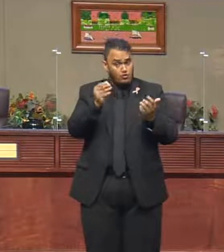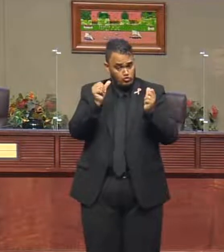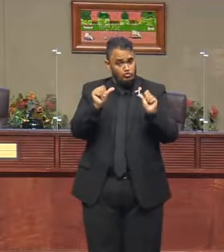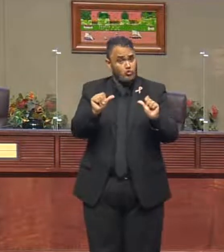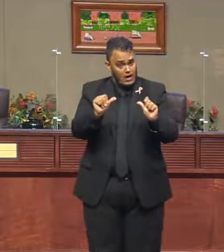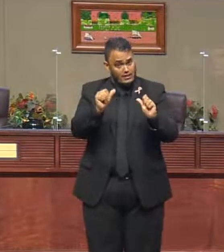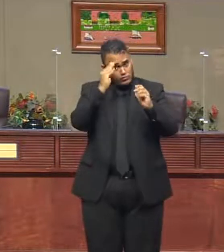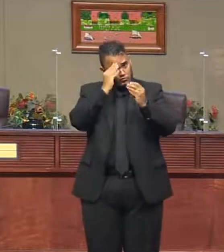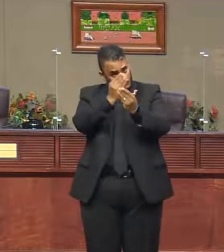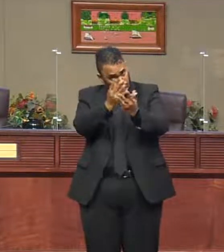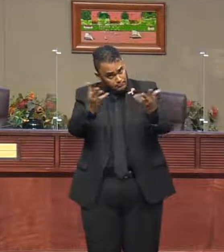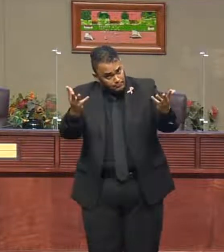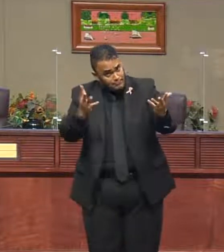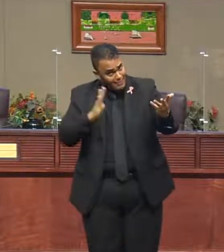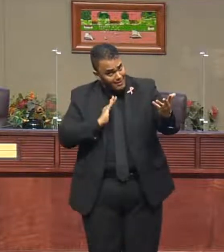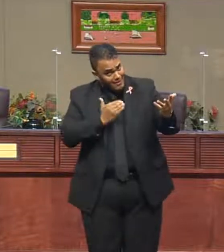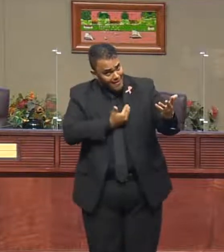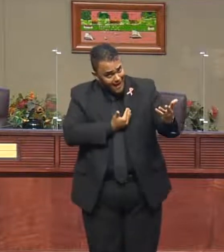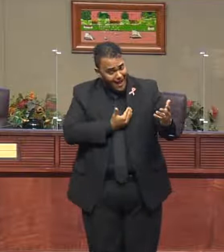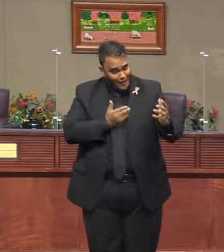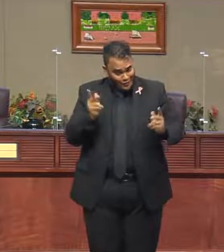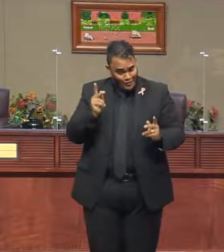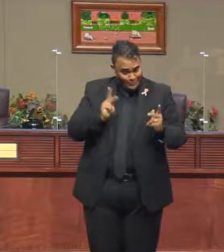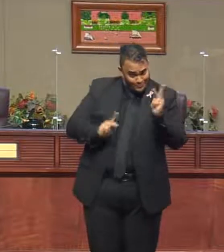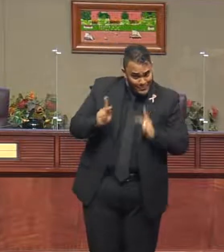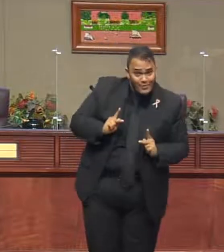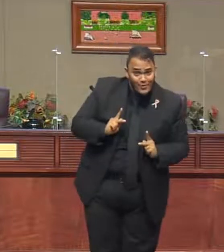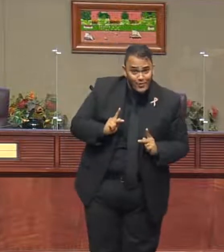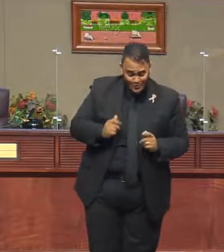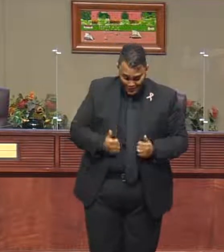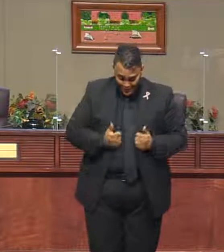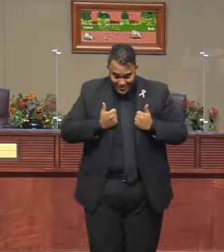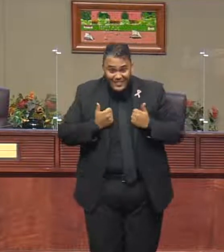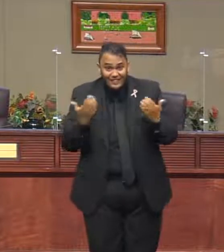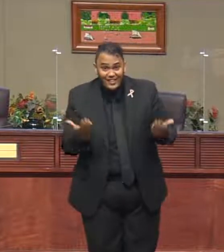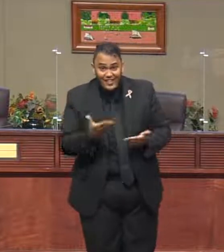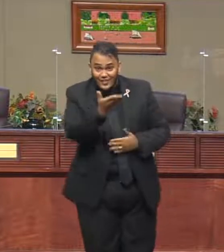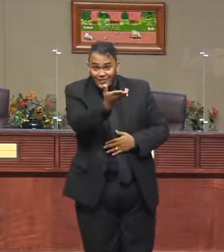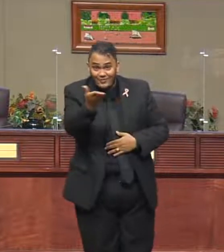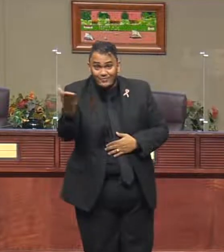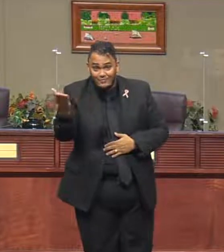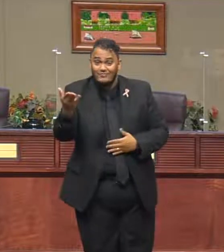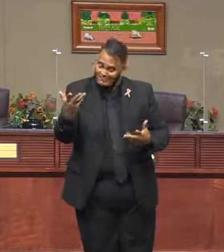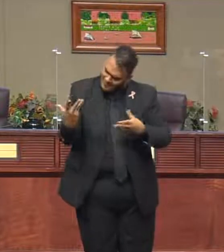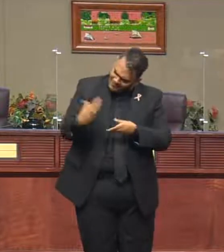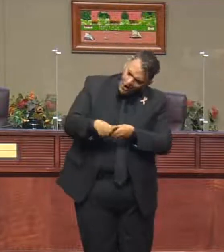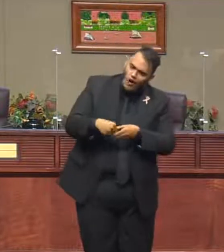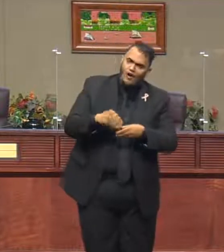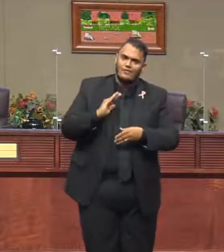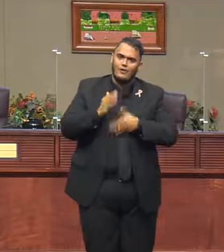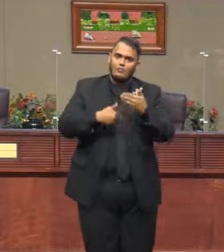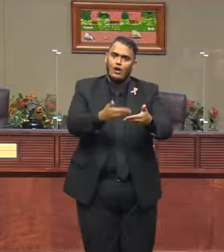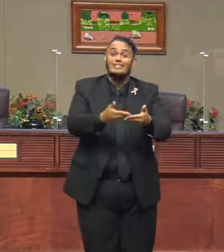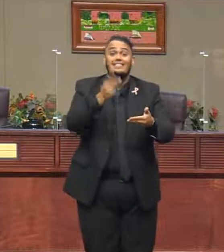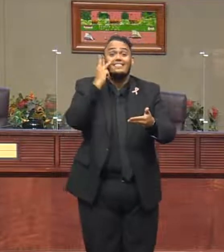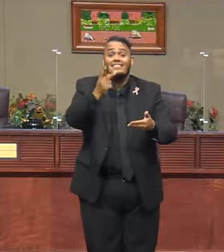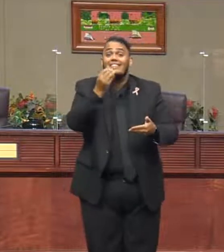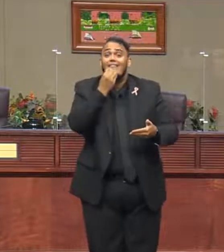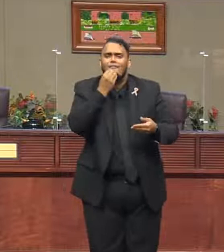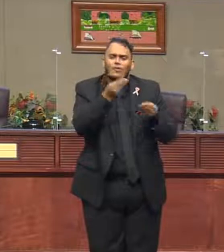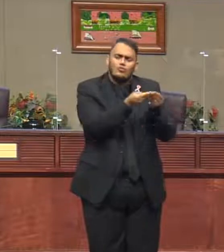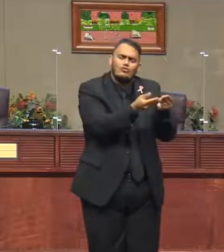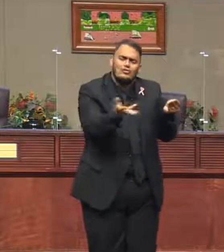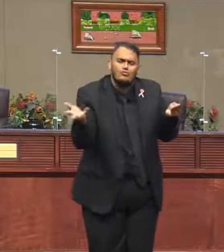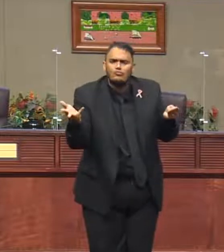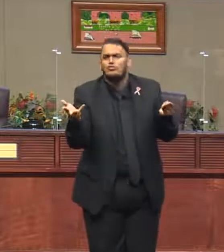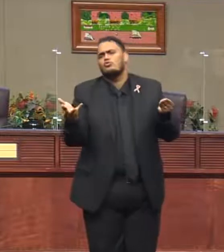our residents, to get involved and to help with this process. So you see food distribution drives coupled